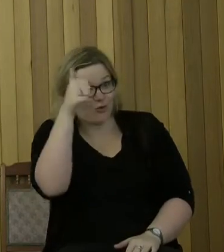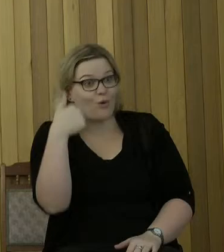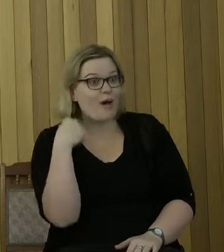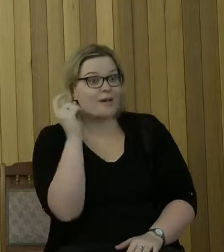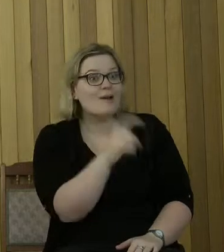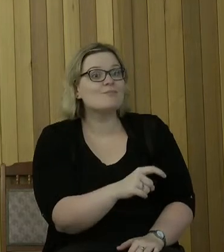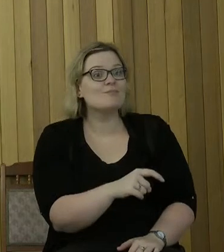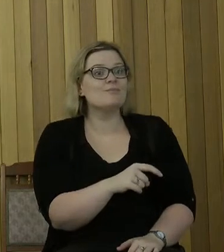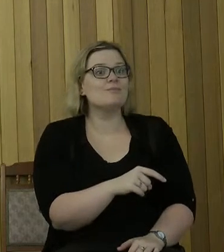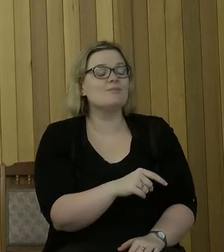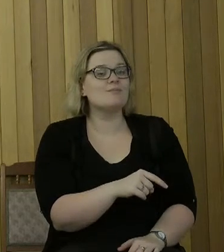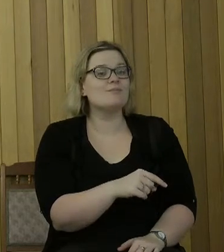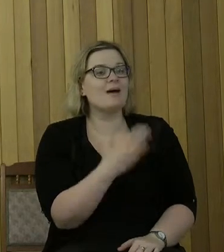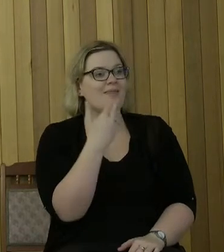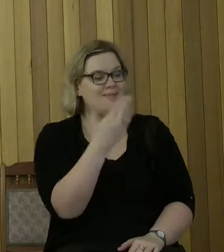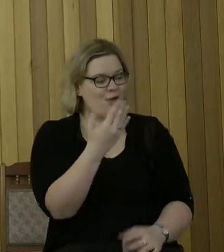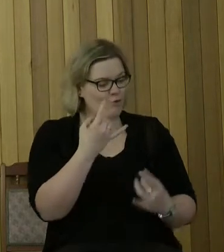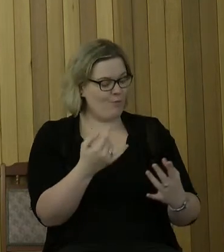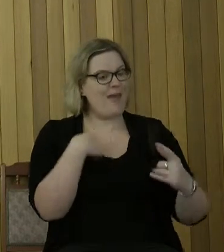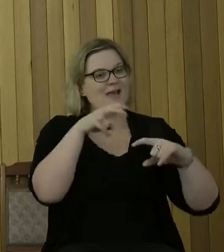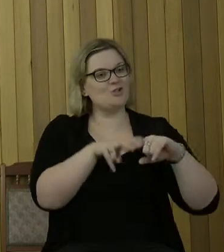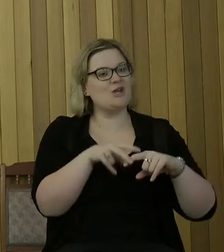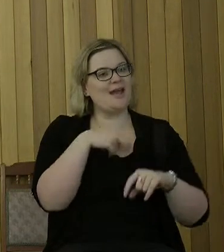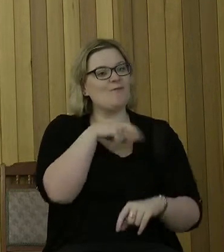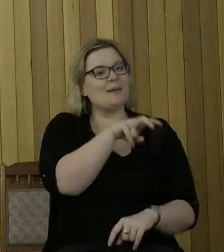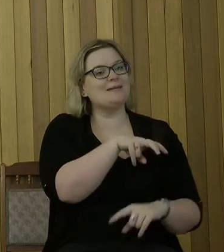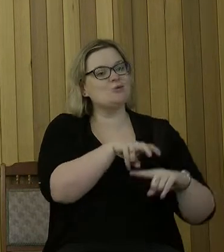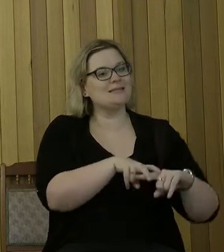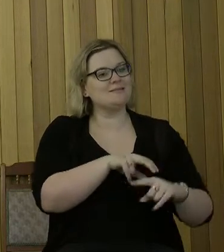you? Thank you so much for getting the chair for me."